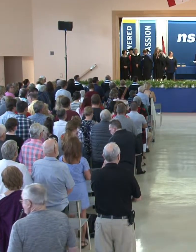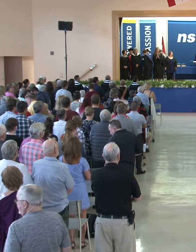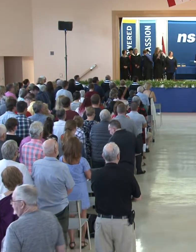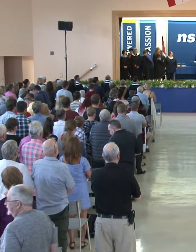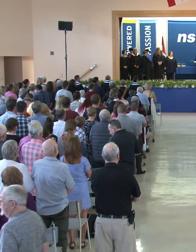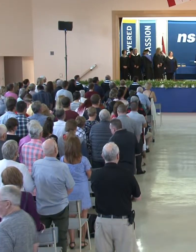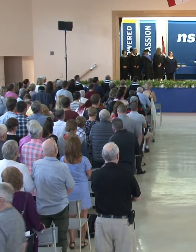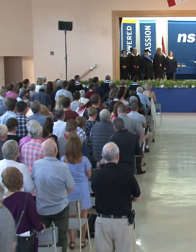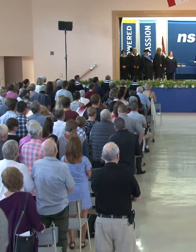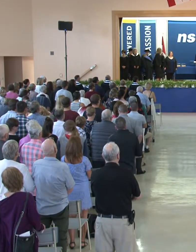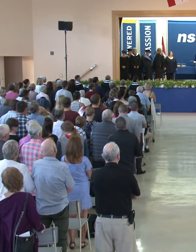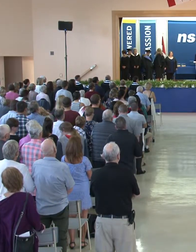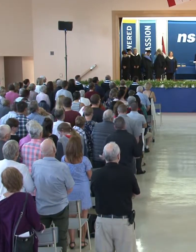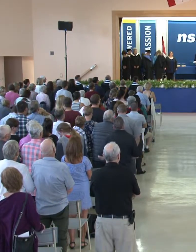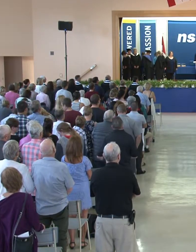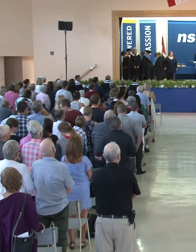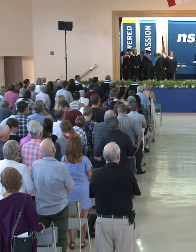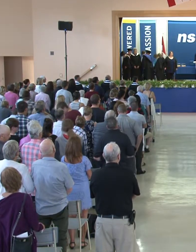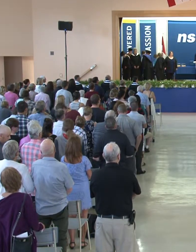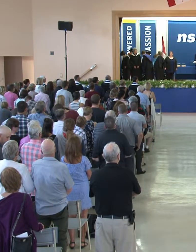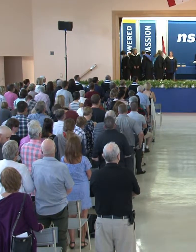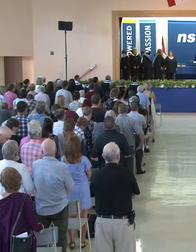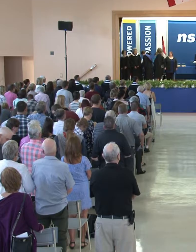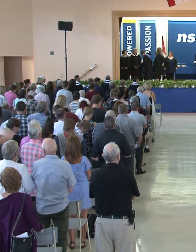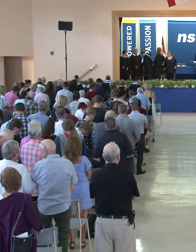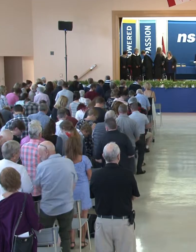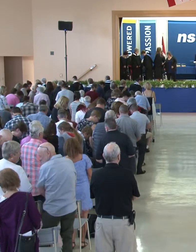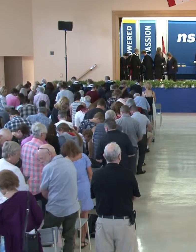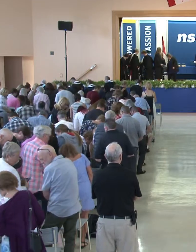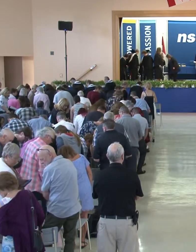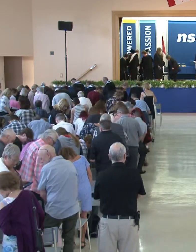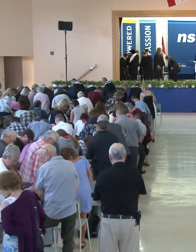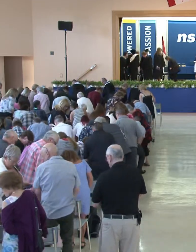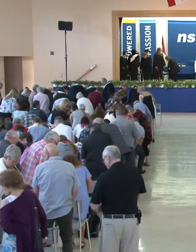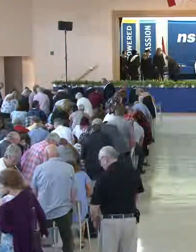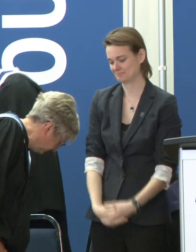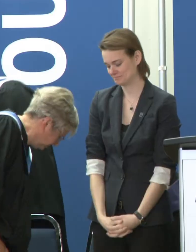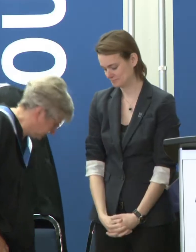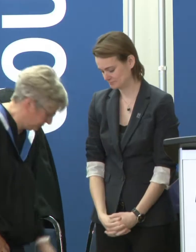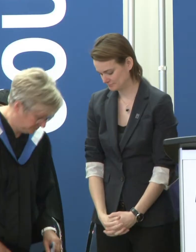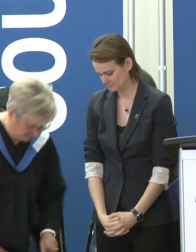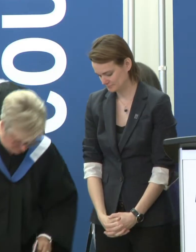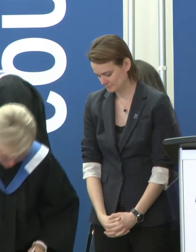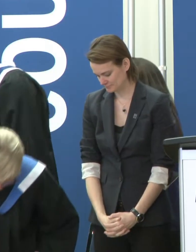Thank you very much, Clara. Beautifully done. Please be seated.